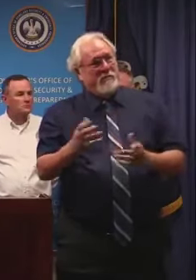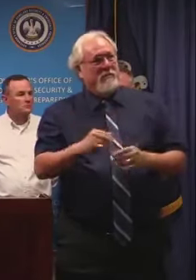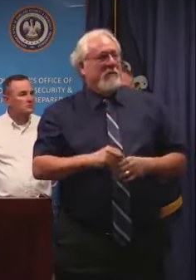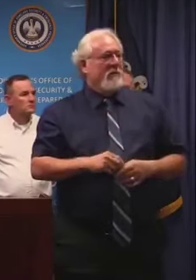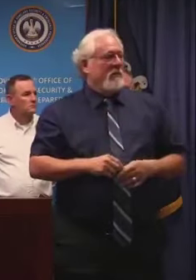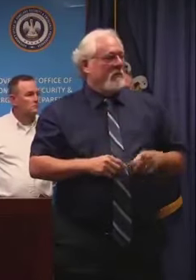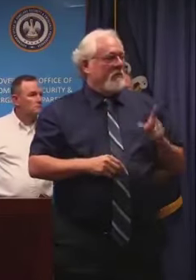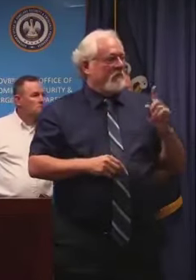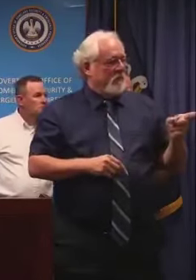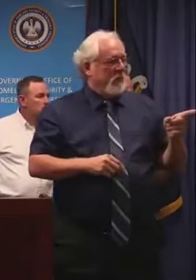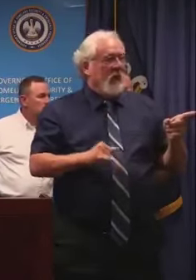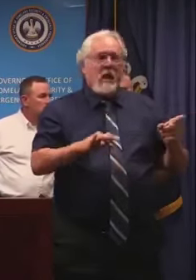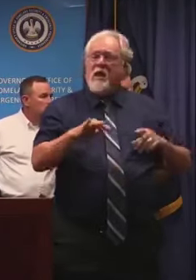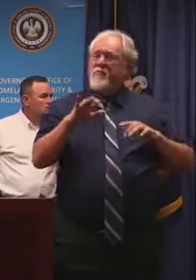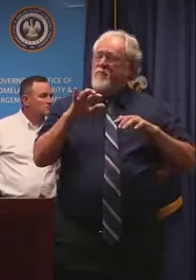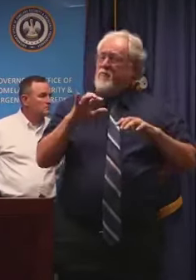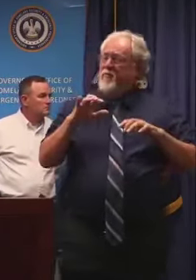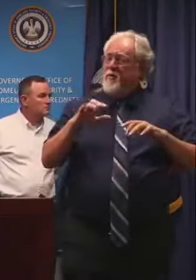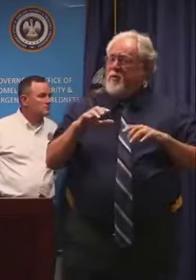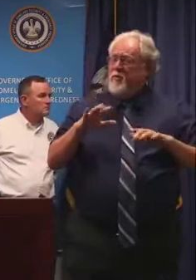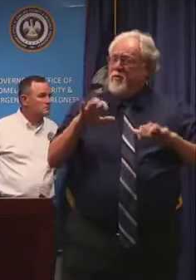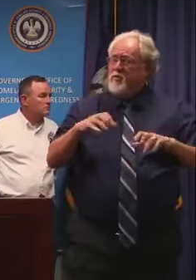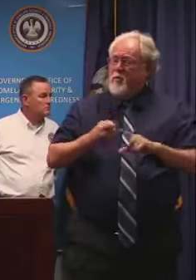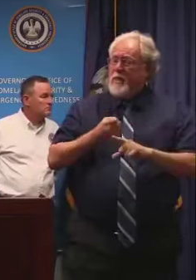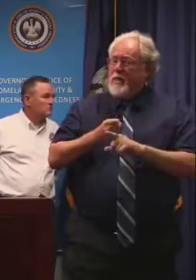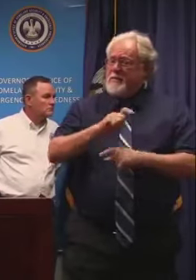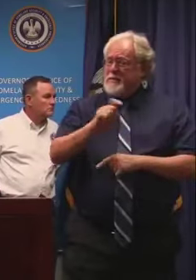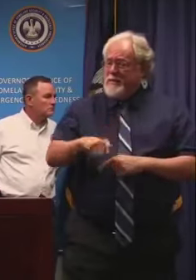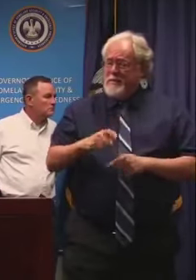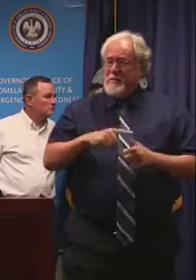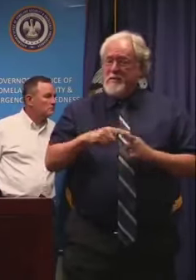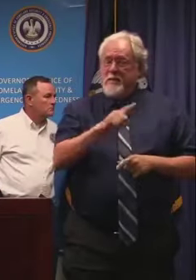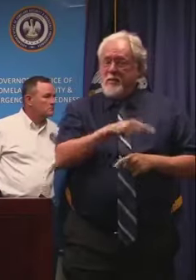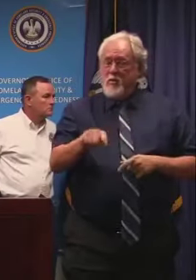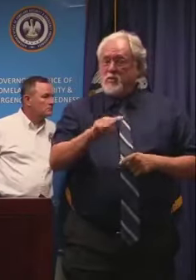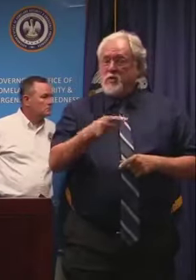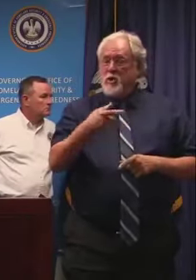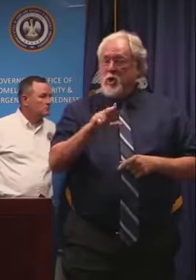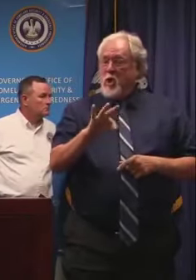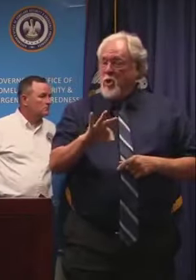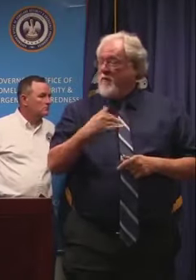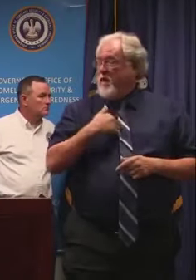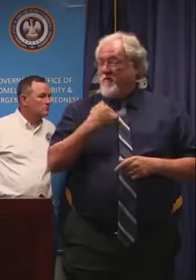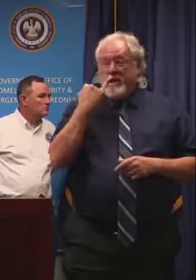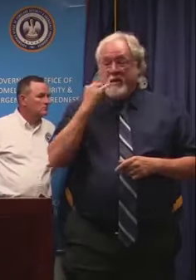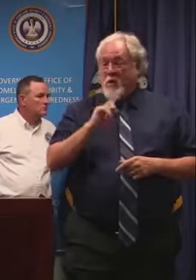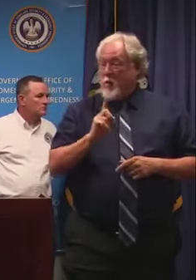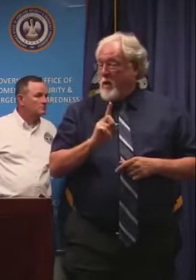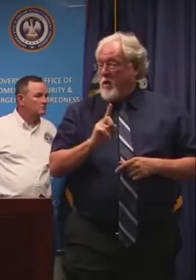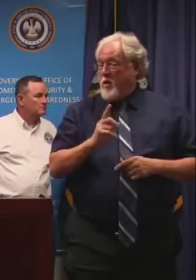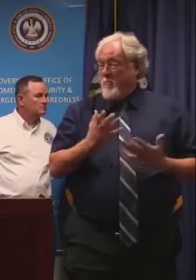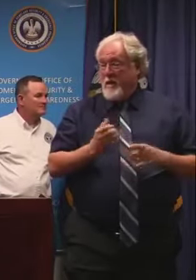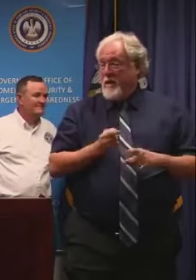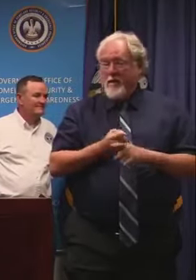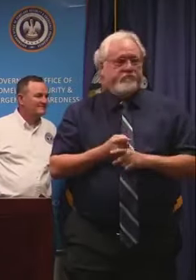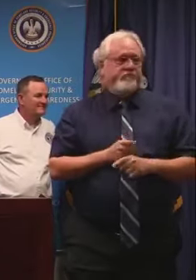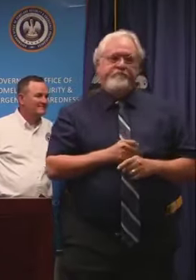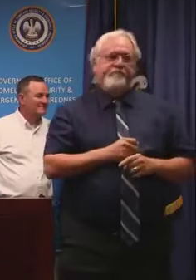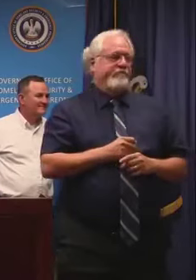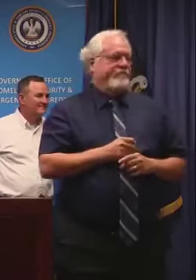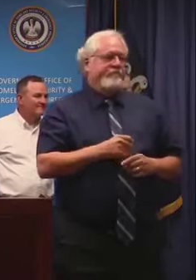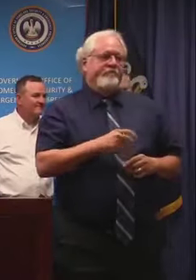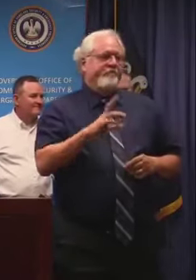Yes, ma'am. If the storm hits Texas and then comes back into the Gulf, do you guys have an idea of where it might hit in